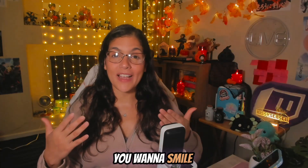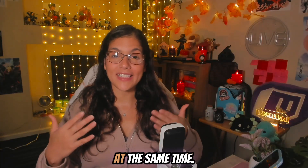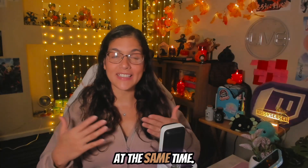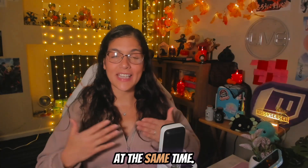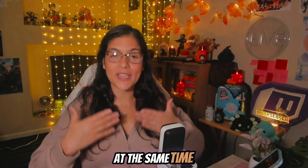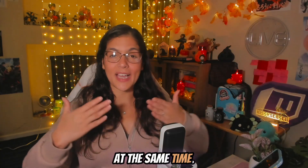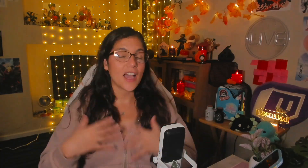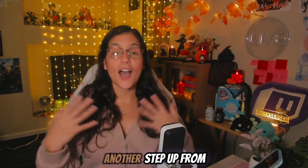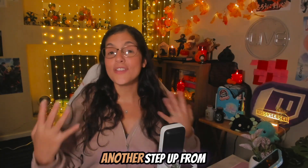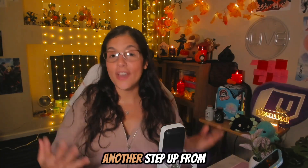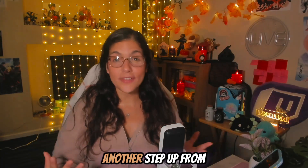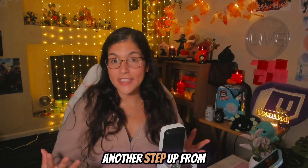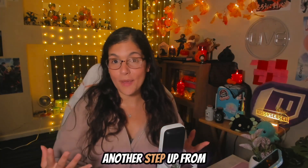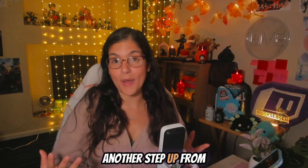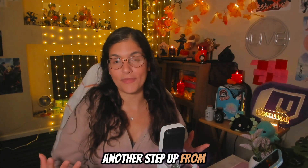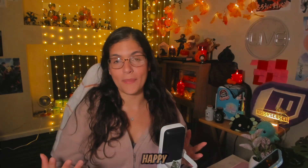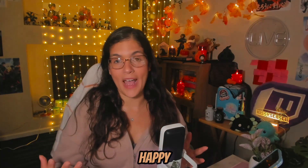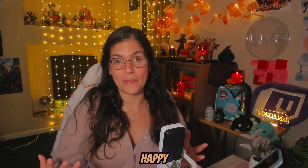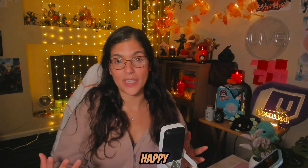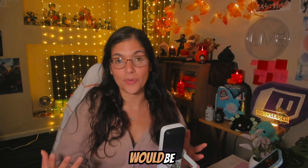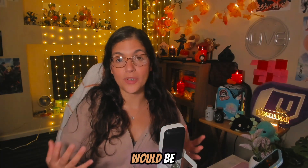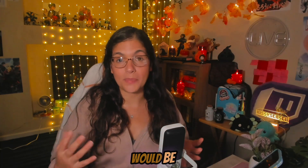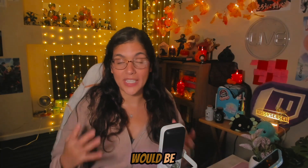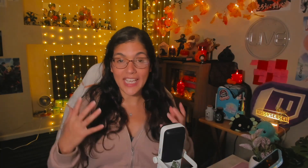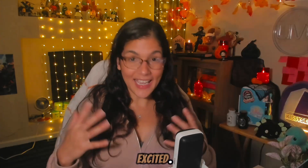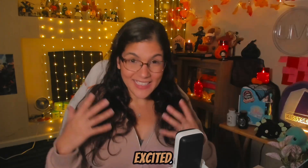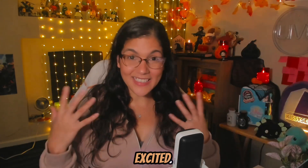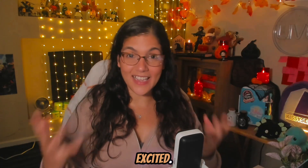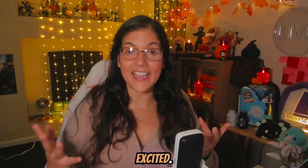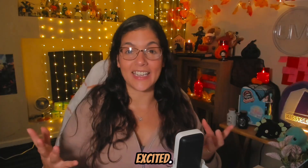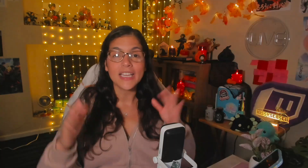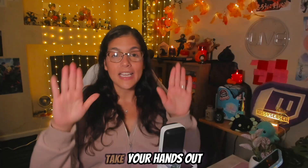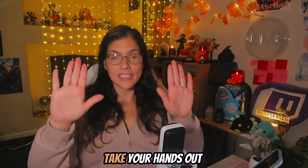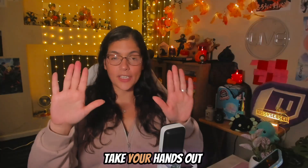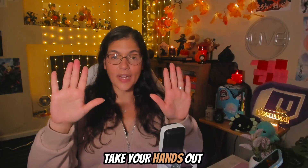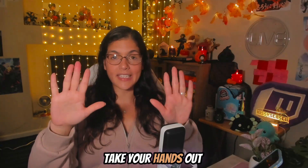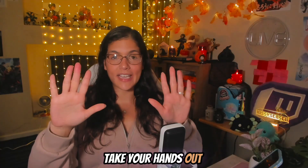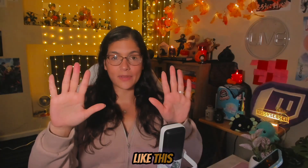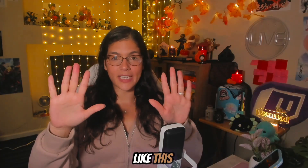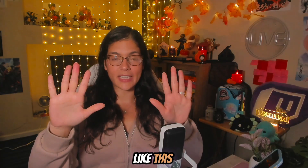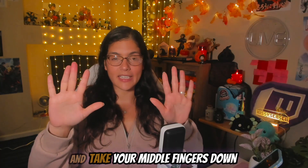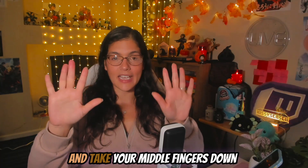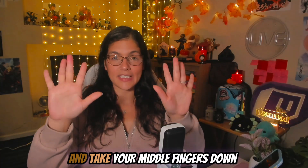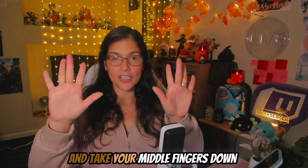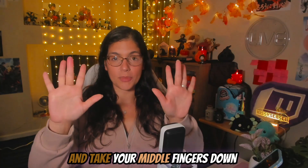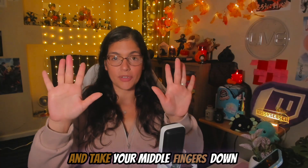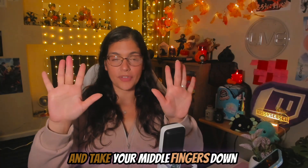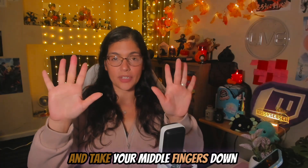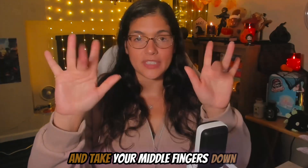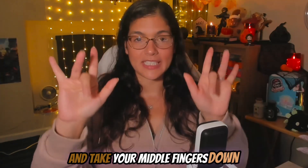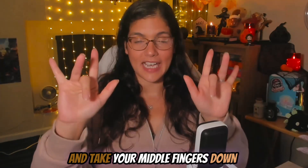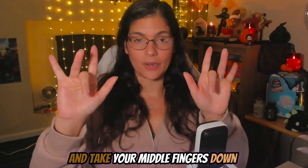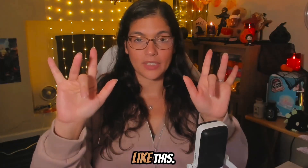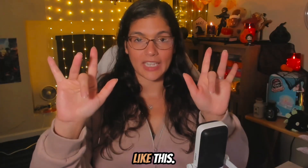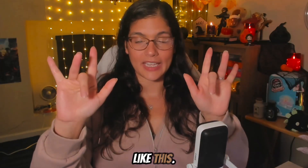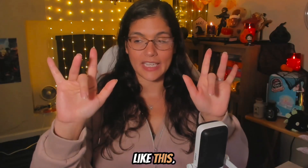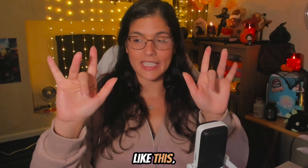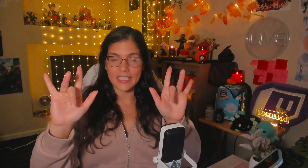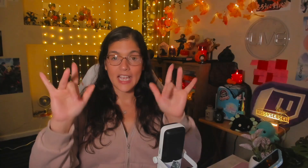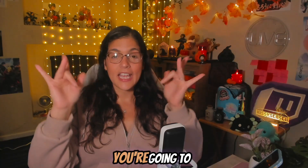same time. Another step up from happy would be excited. Take your hands out like this and take your middle fingers down like this. You're going